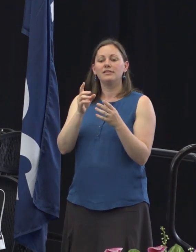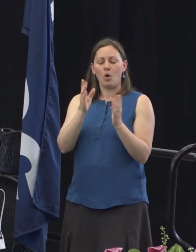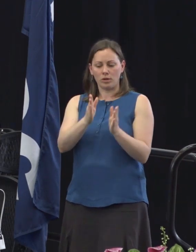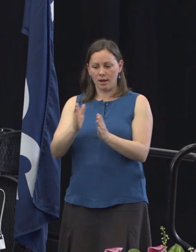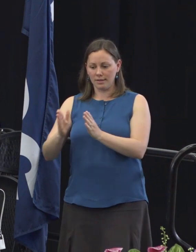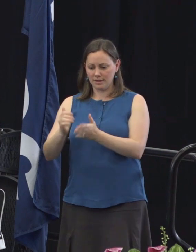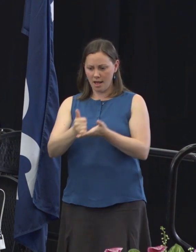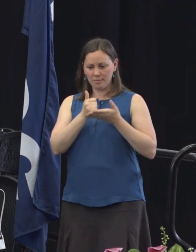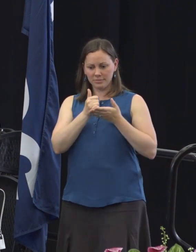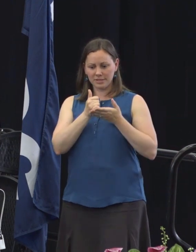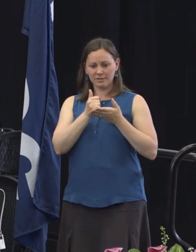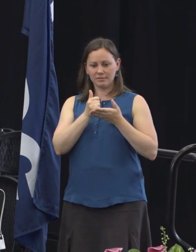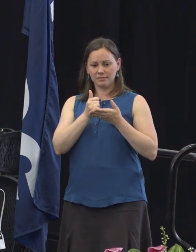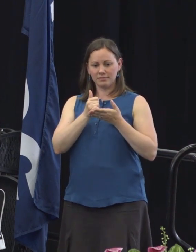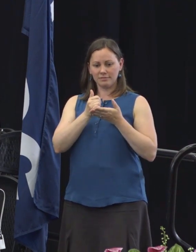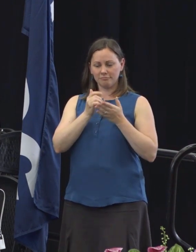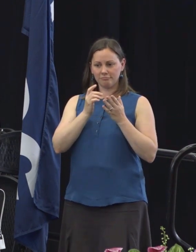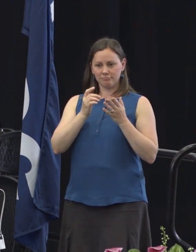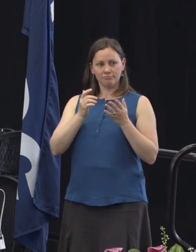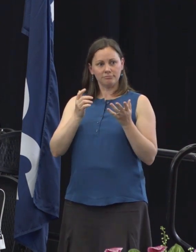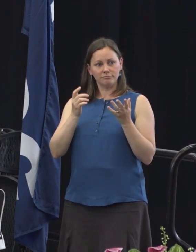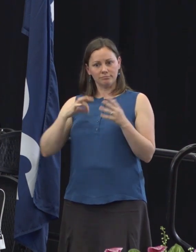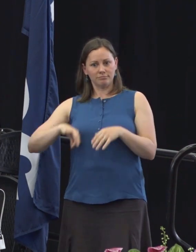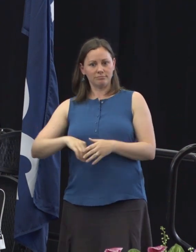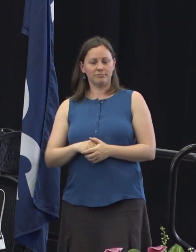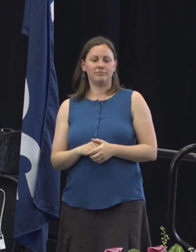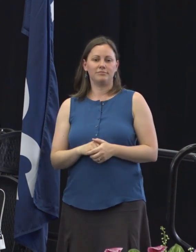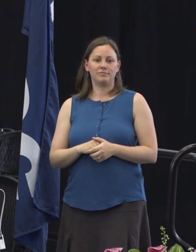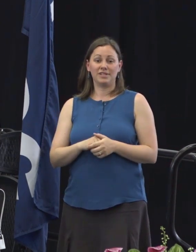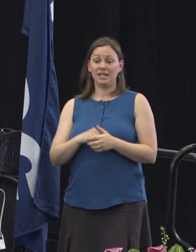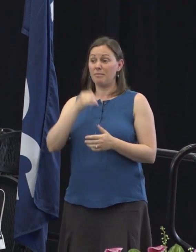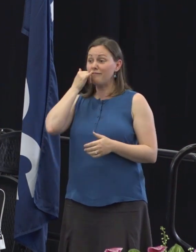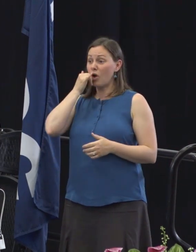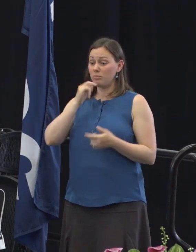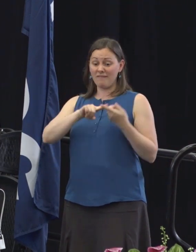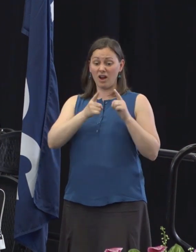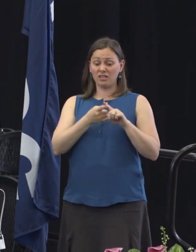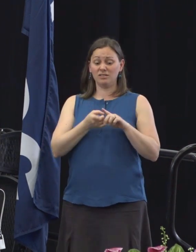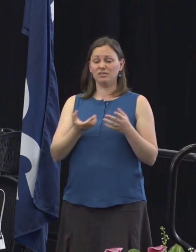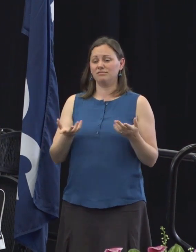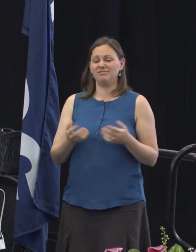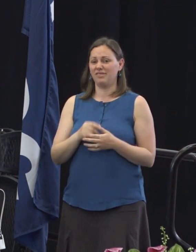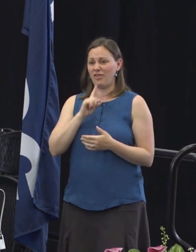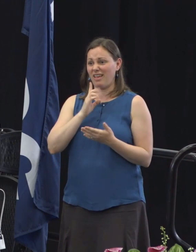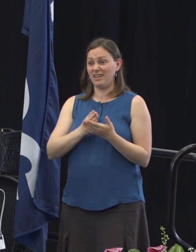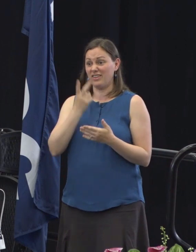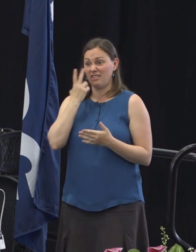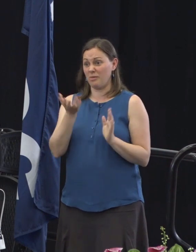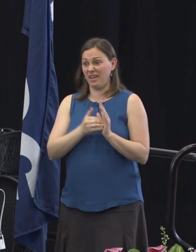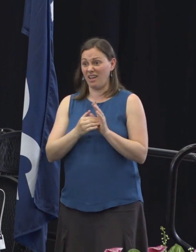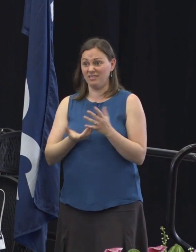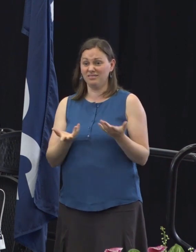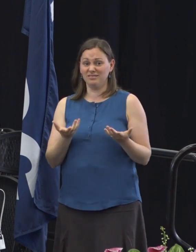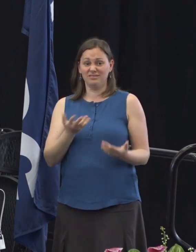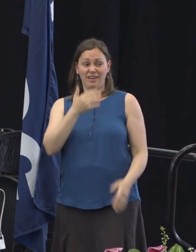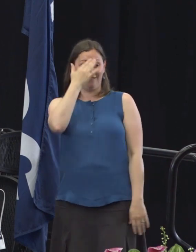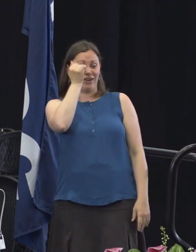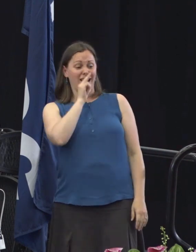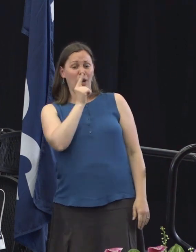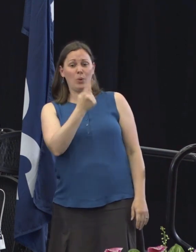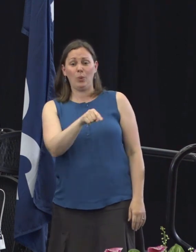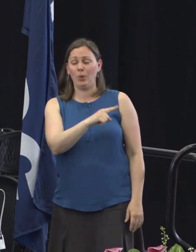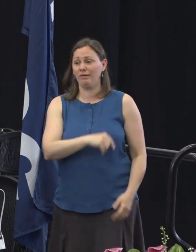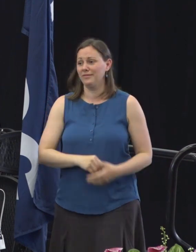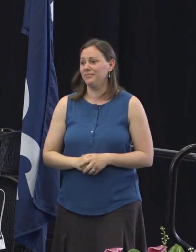focused, and my phone and friends, well, I never saw them again. But I will say that I wouldn't trade my growth